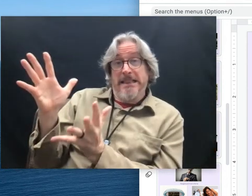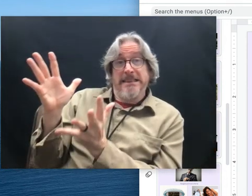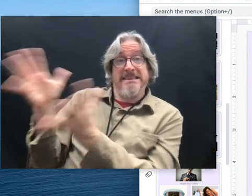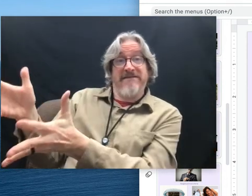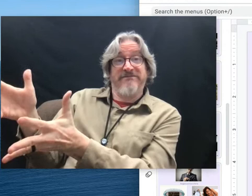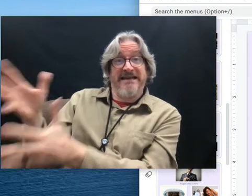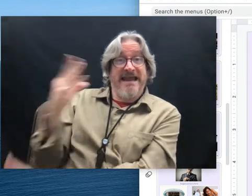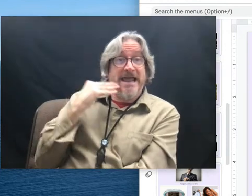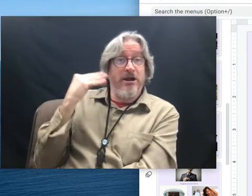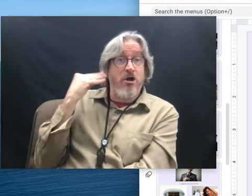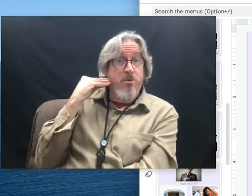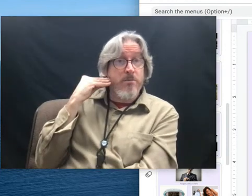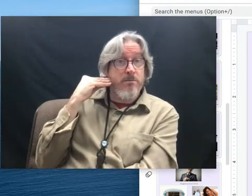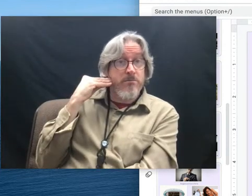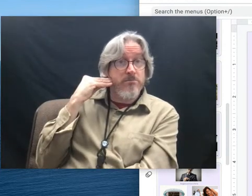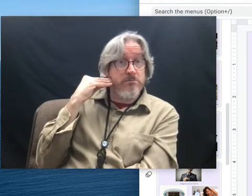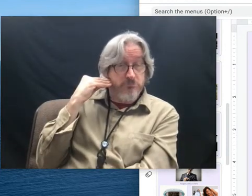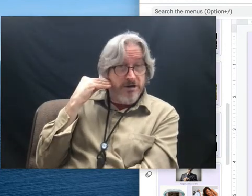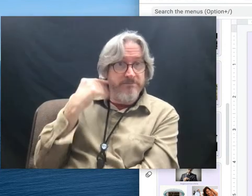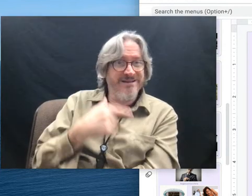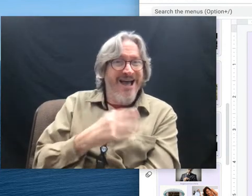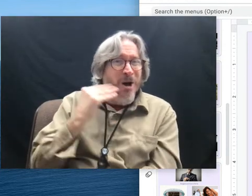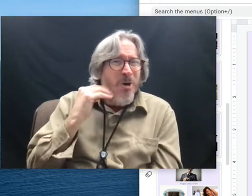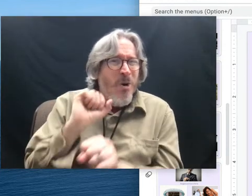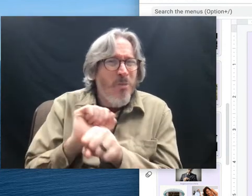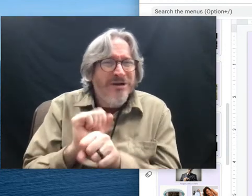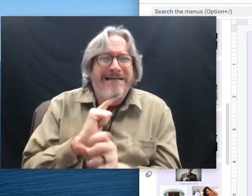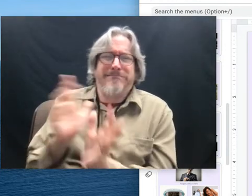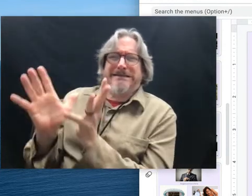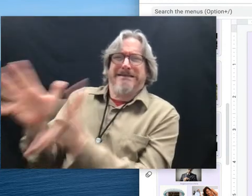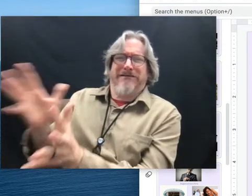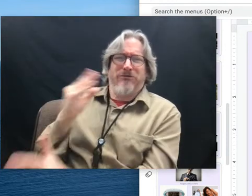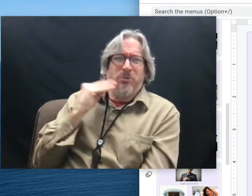I left it at home, right?